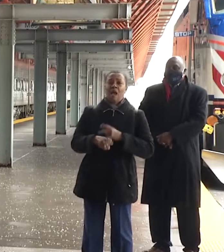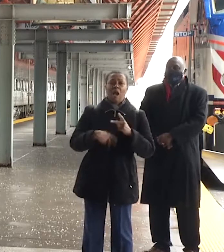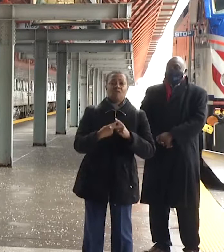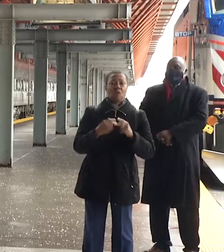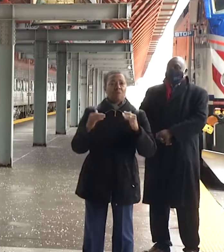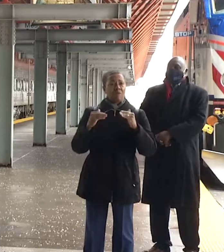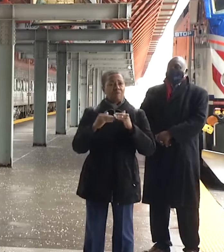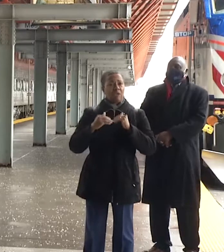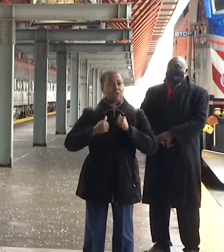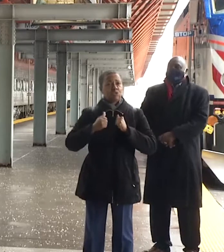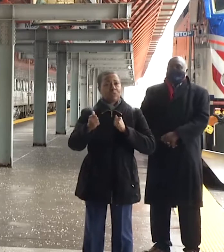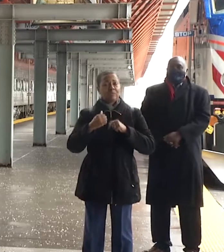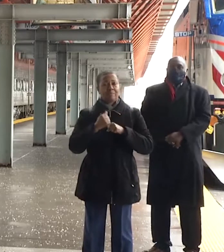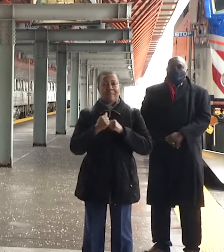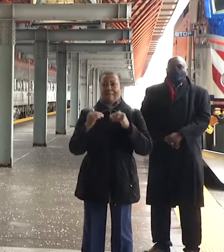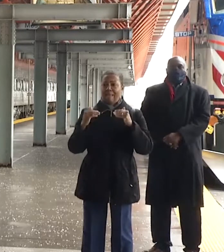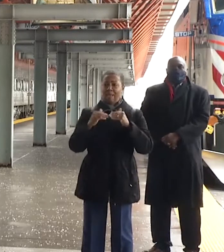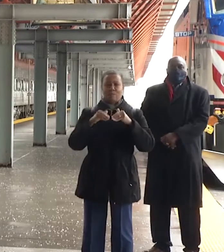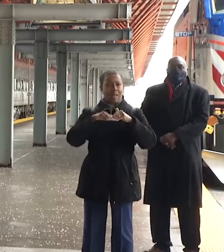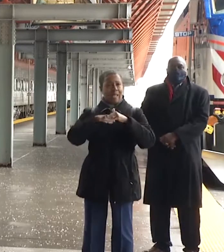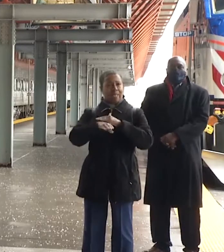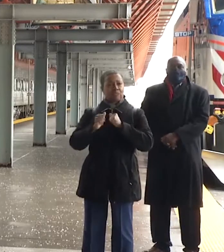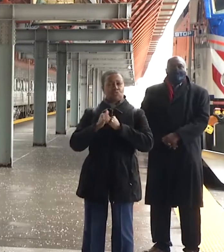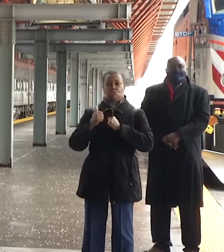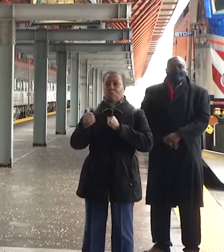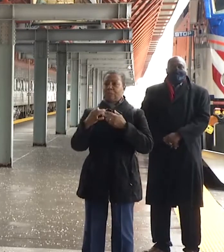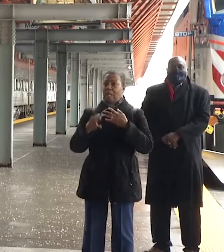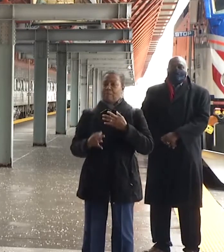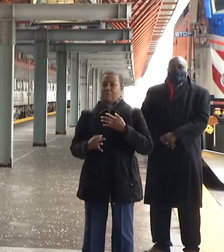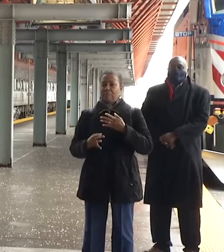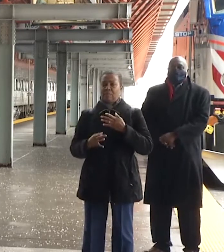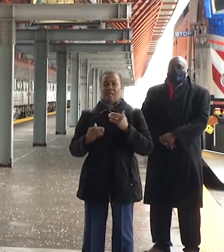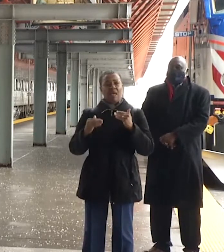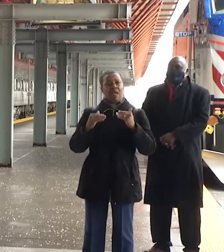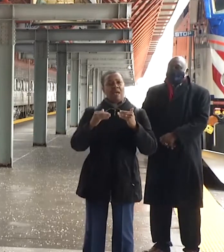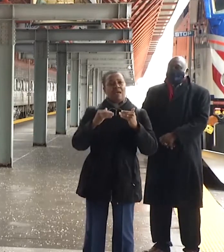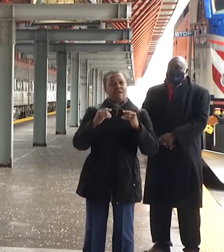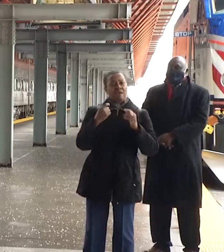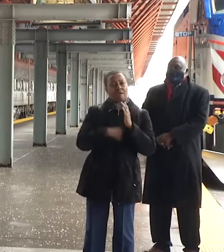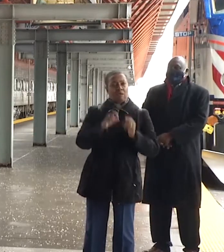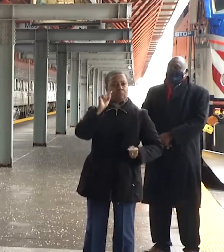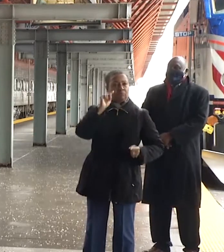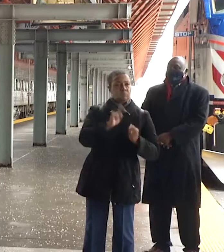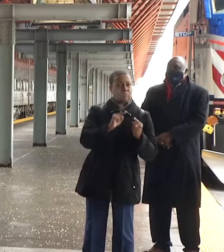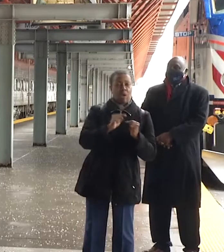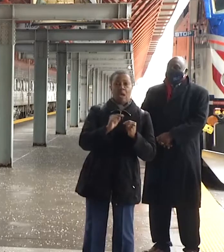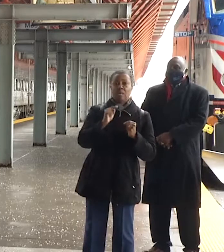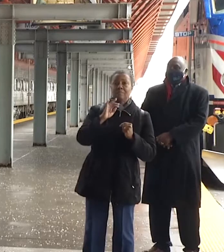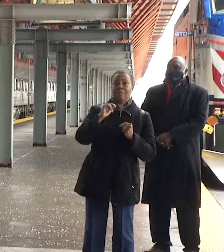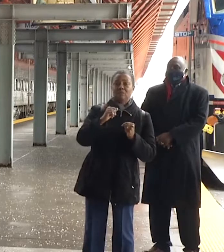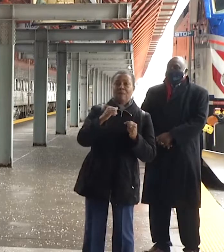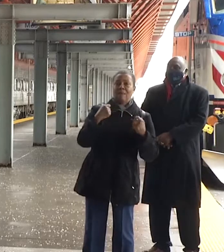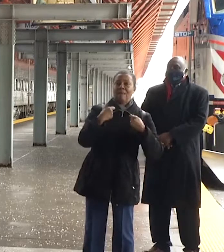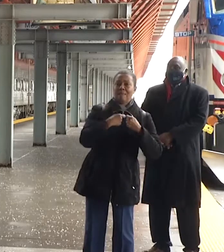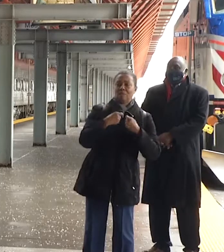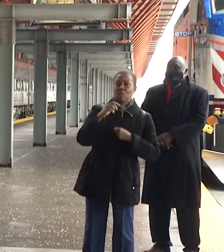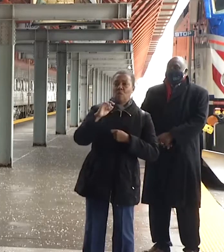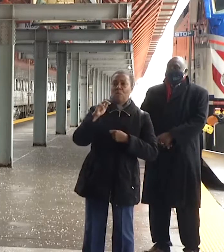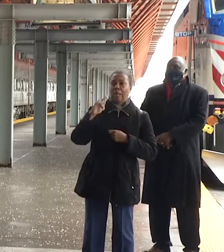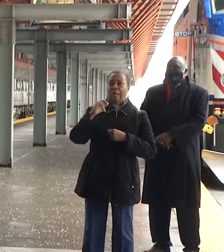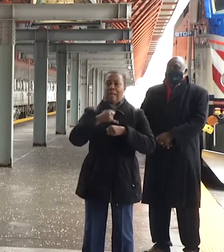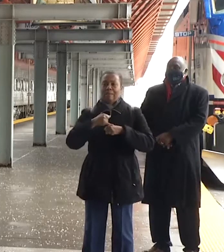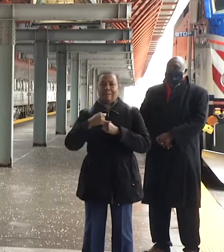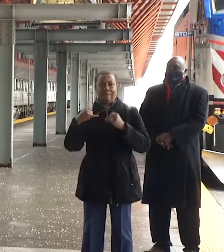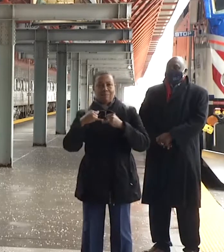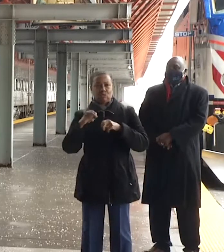create equitable access to transit options. There will be fare reductions on Metra Electric and Rock Island lines,